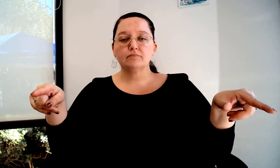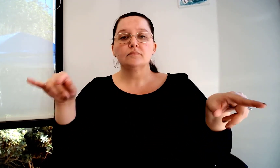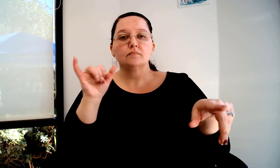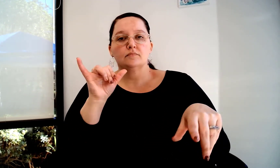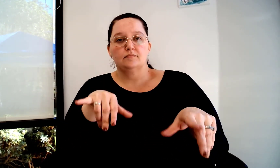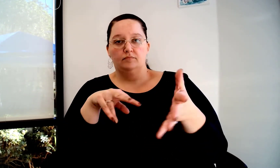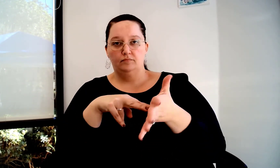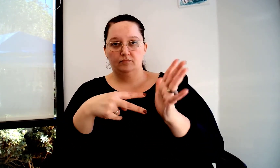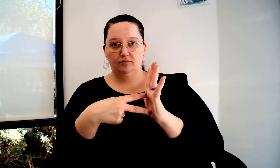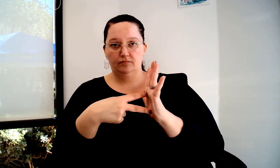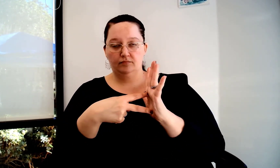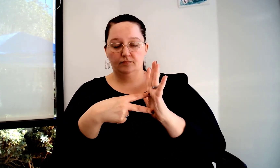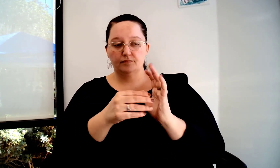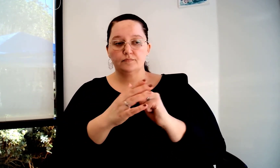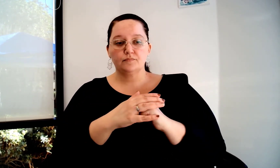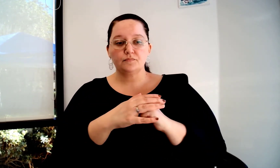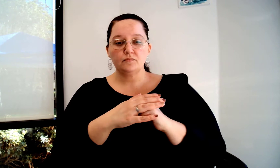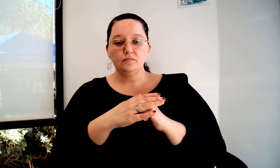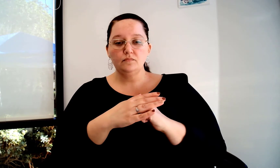I've been to various places.